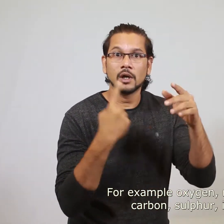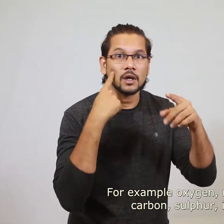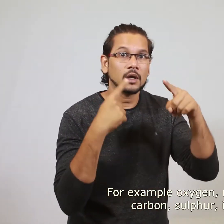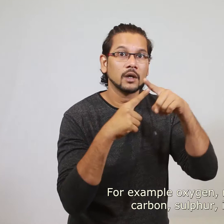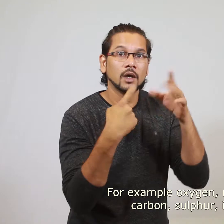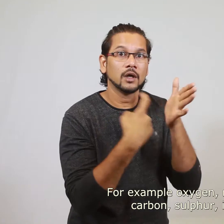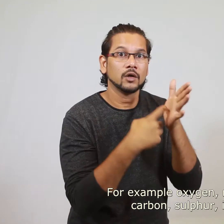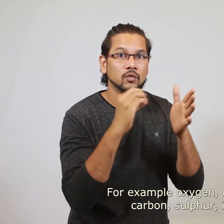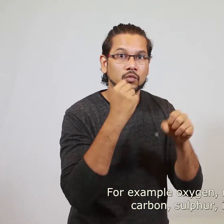nitrogen,